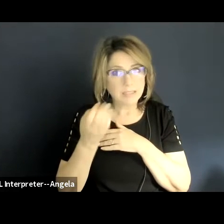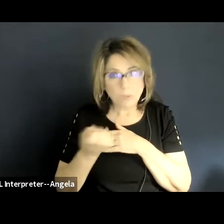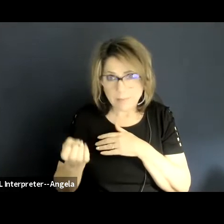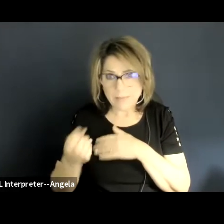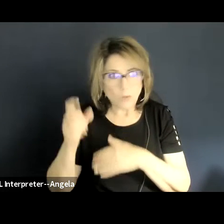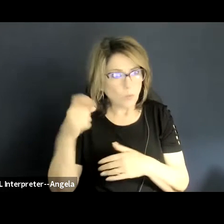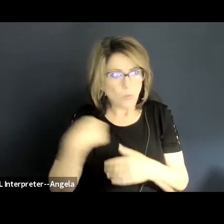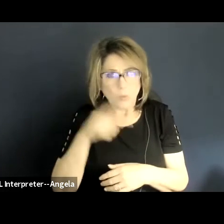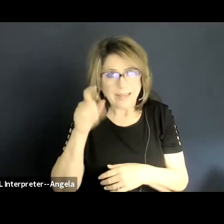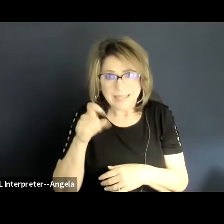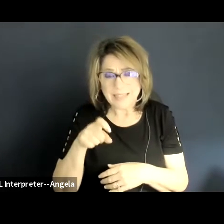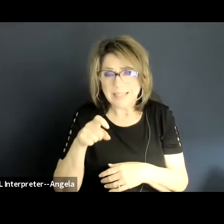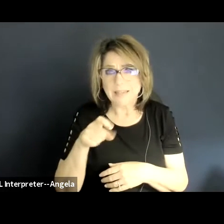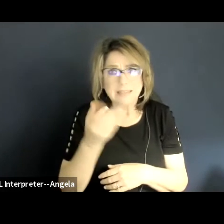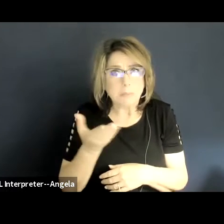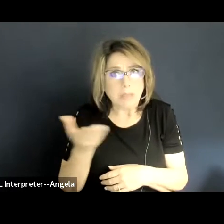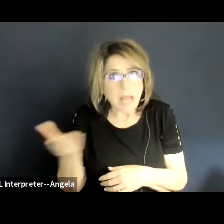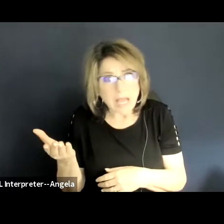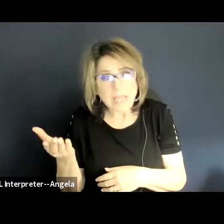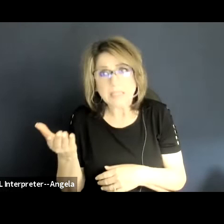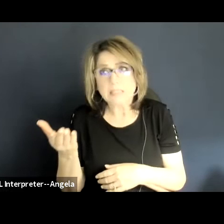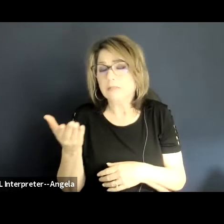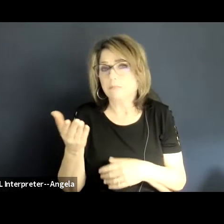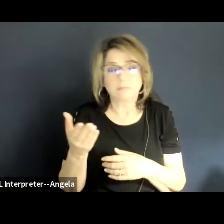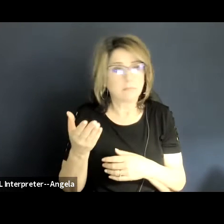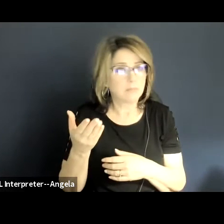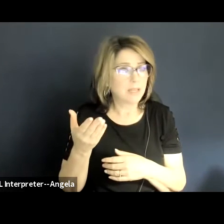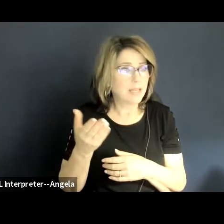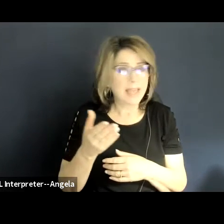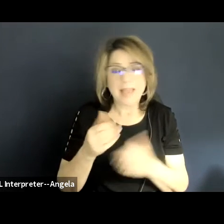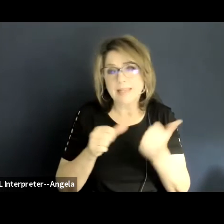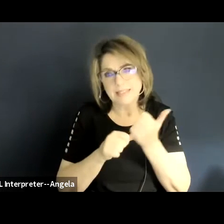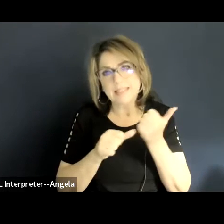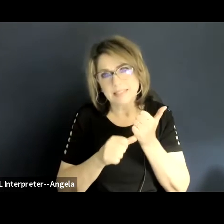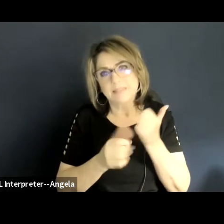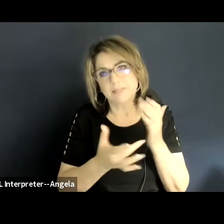need, and supplies and any type of assistive technology?